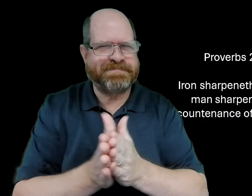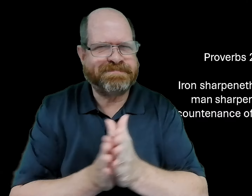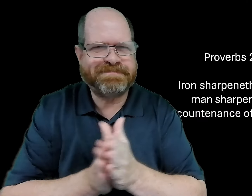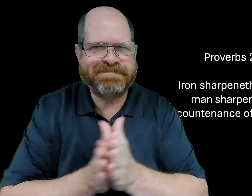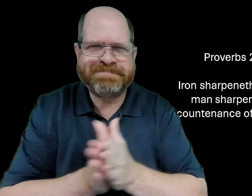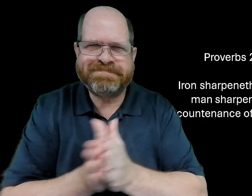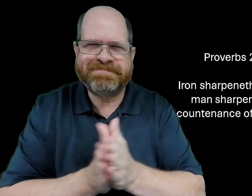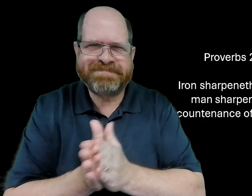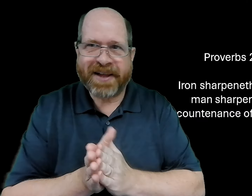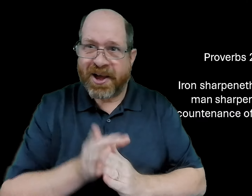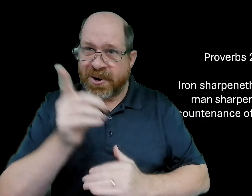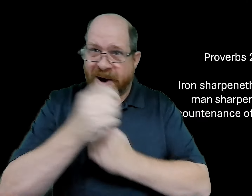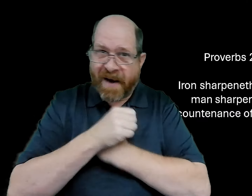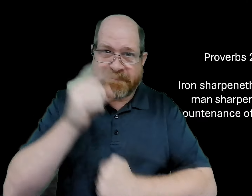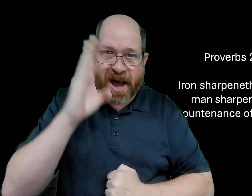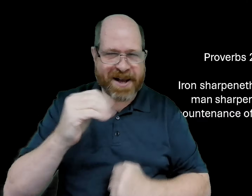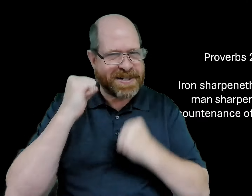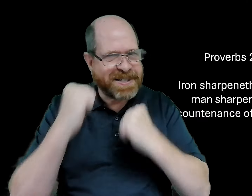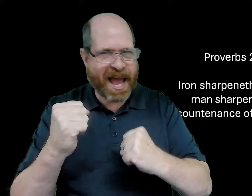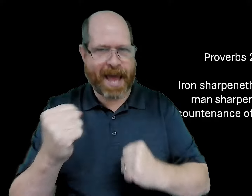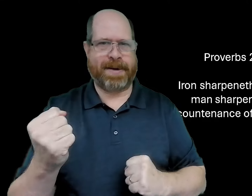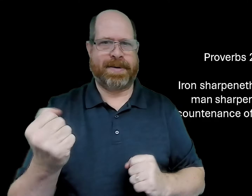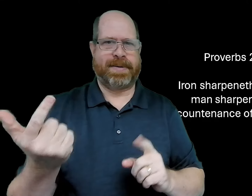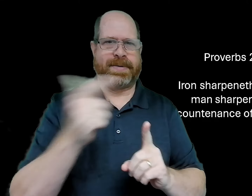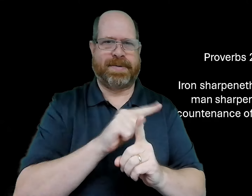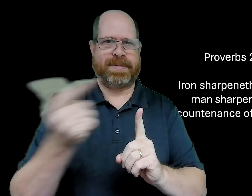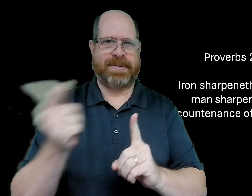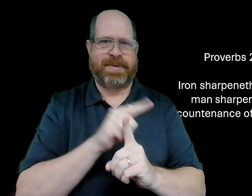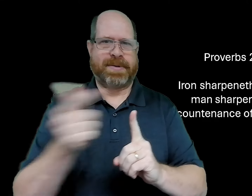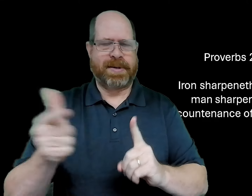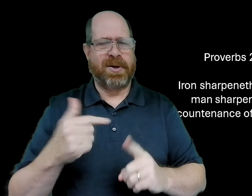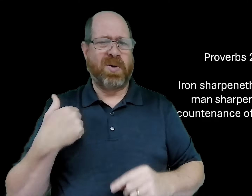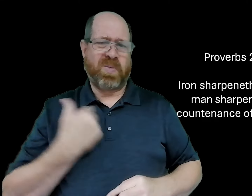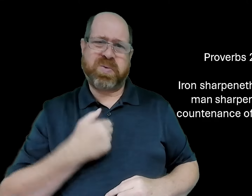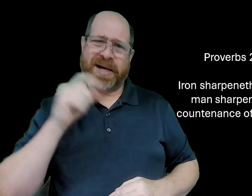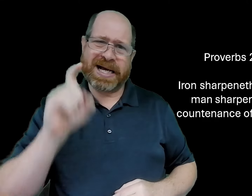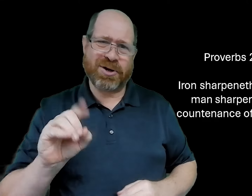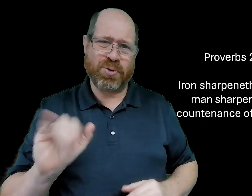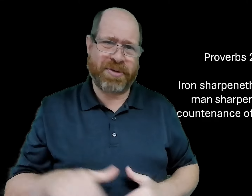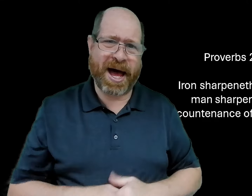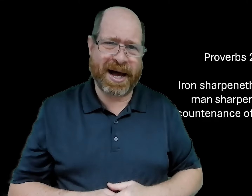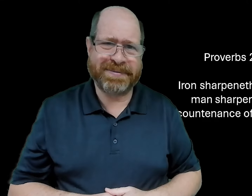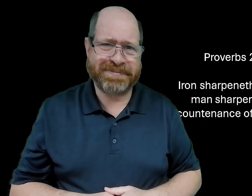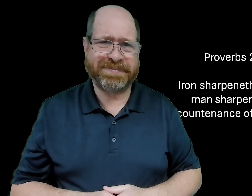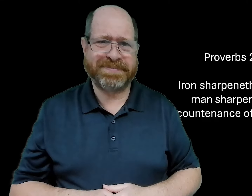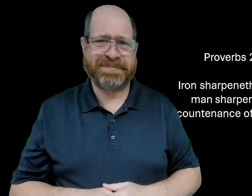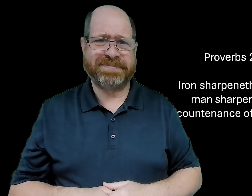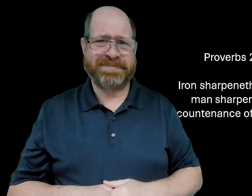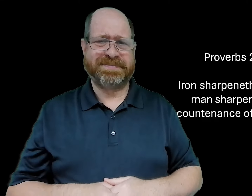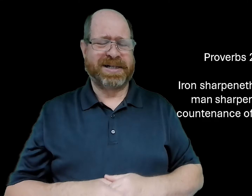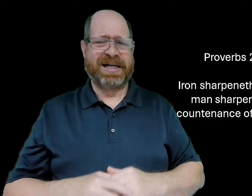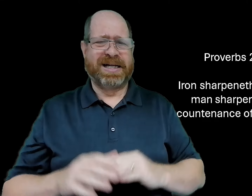It's like you'll shine for God, and you help each other to do that.